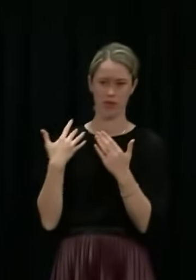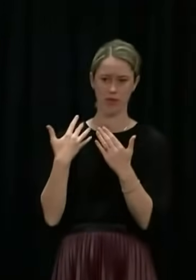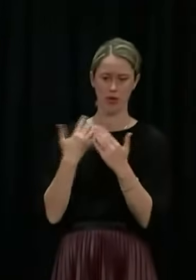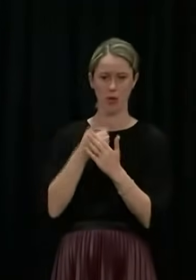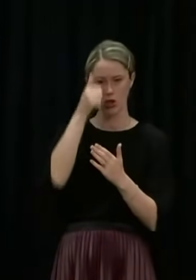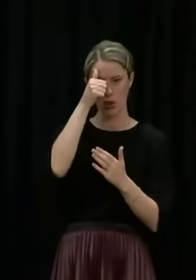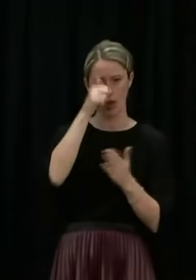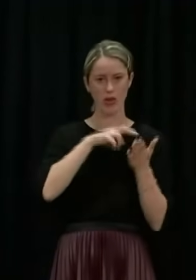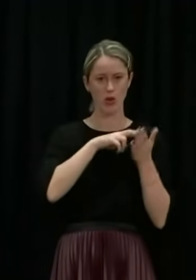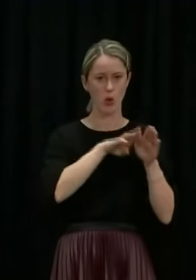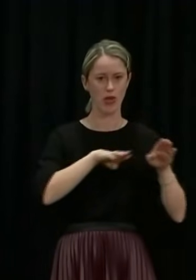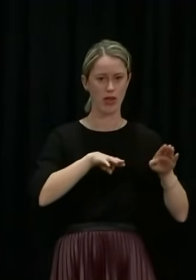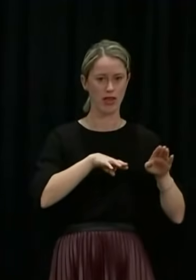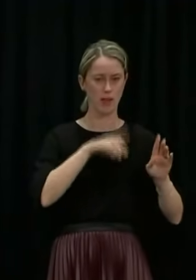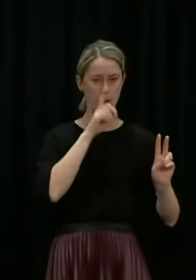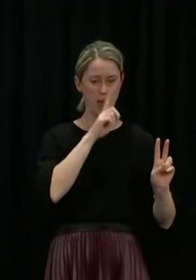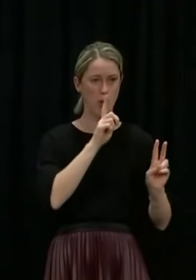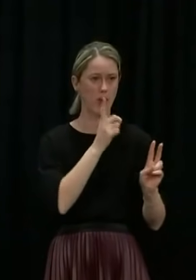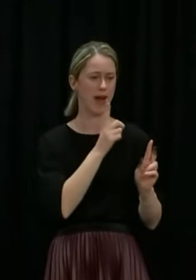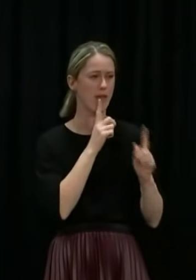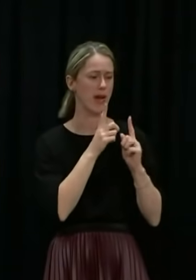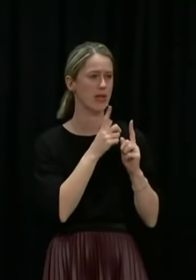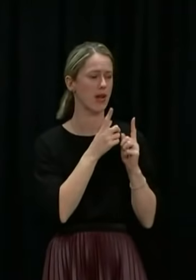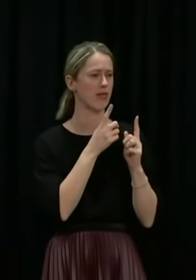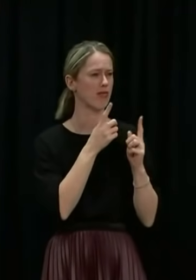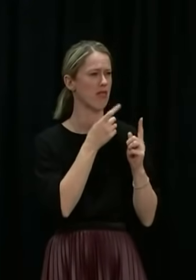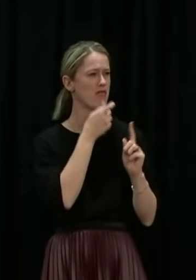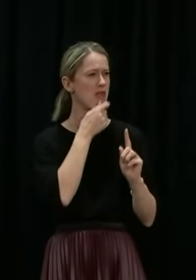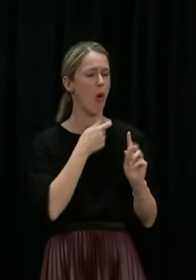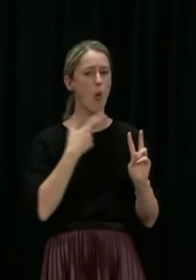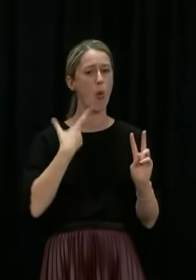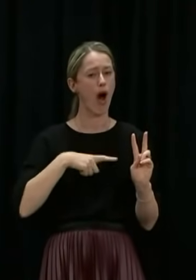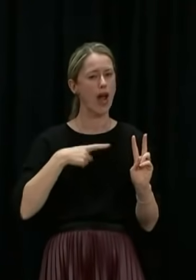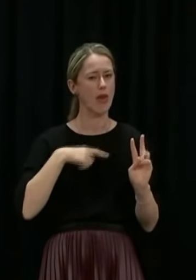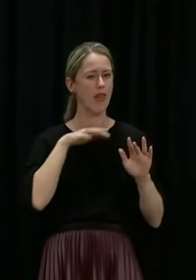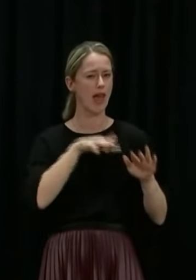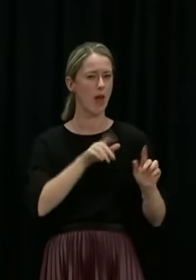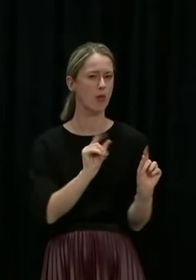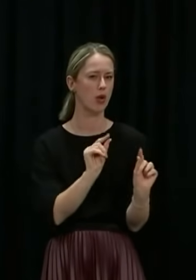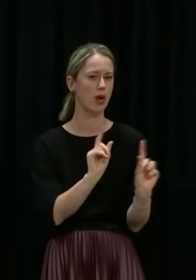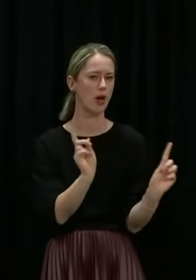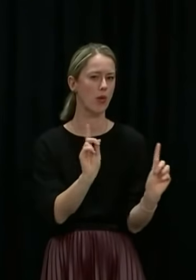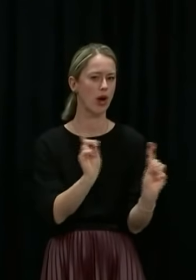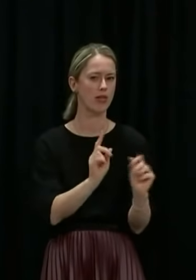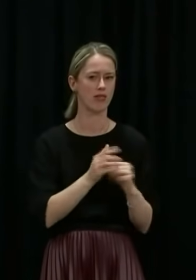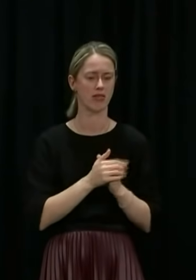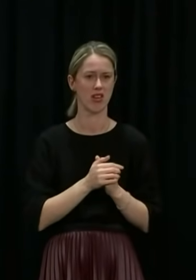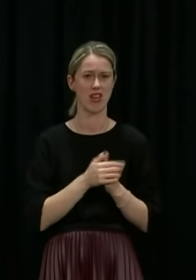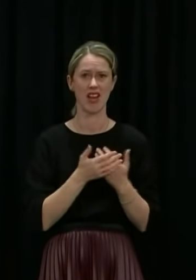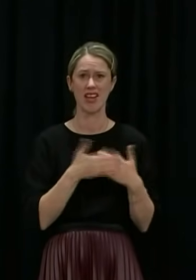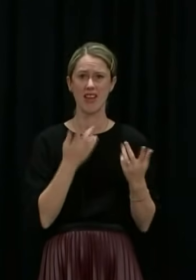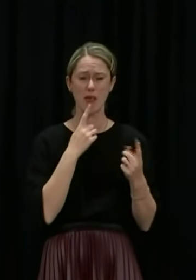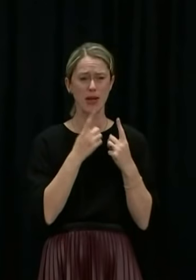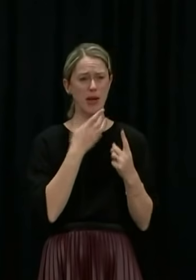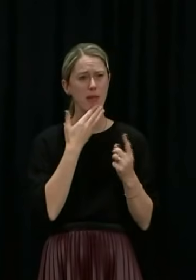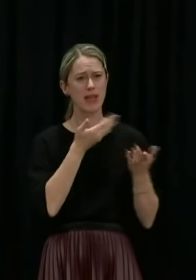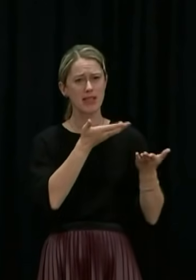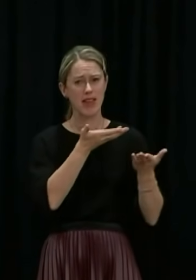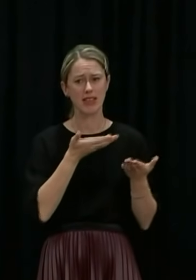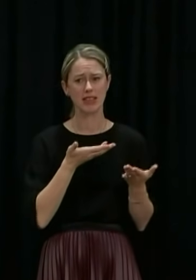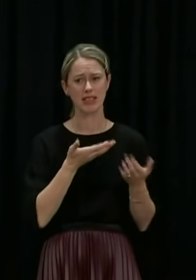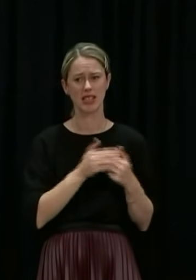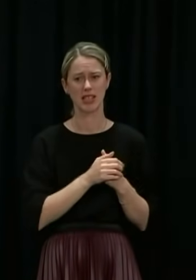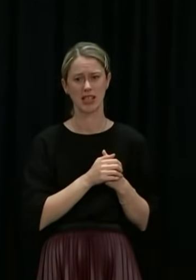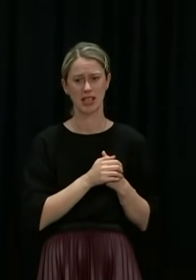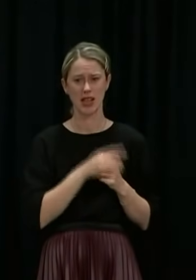about the Northland case, but we still have precious little information about why they were up there, what they were doing, and basically anything. Can you just give us,